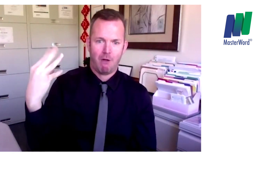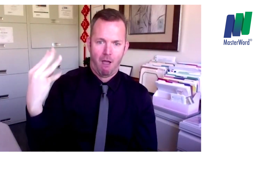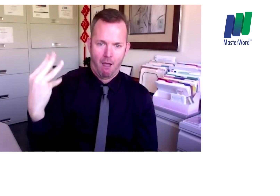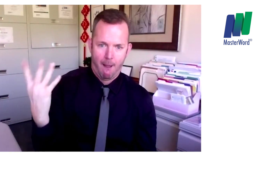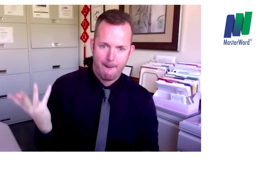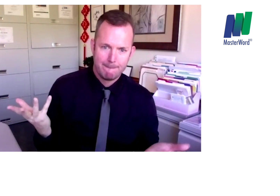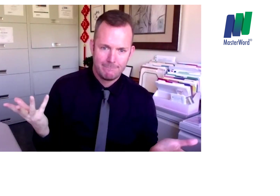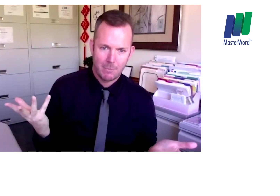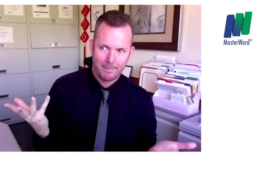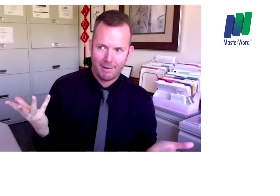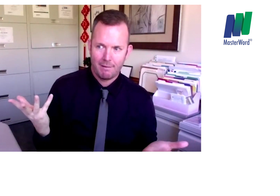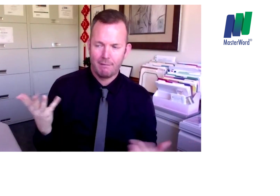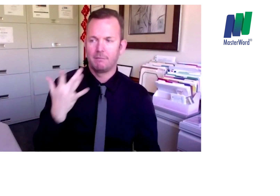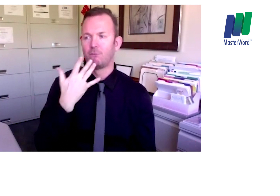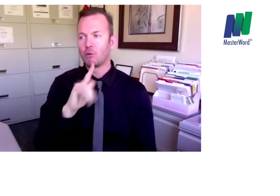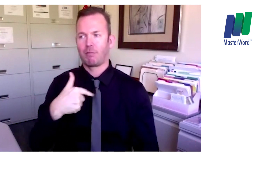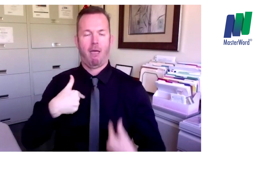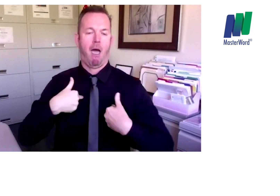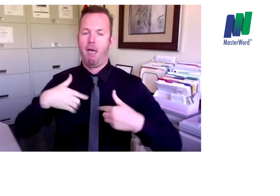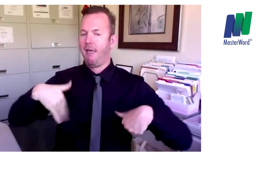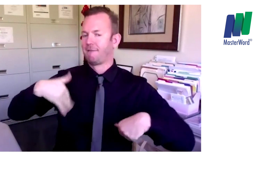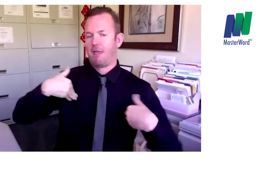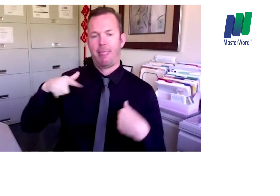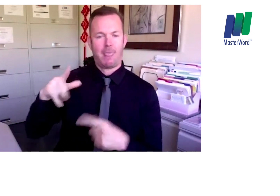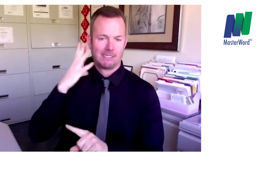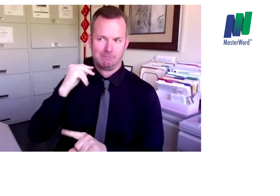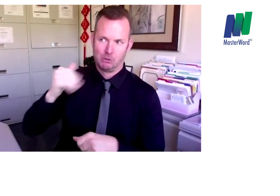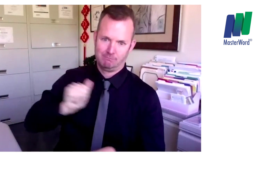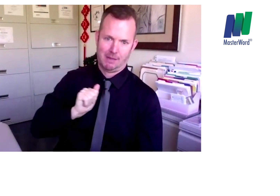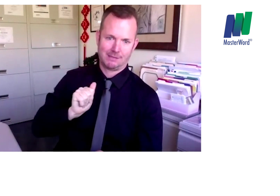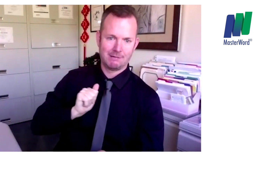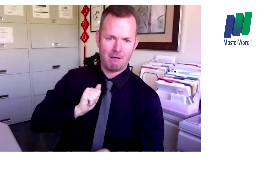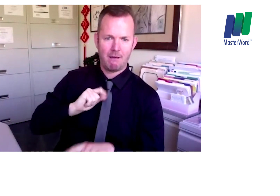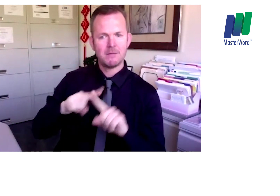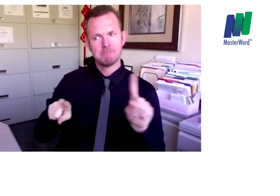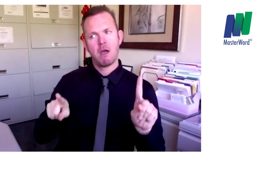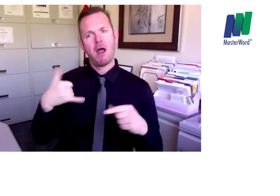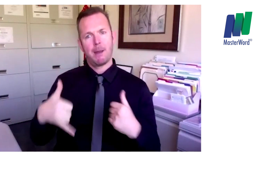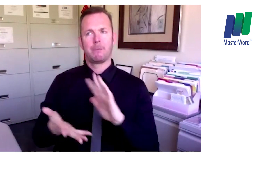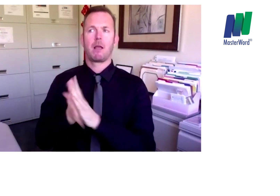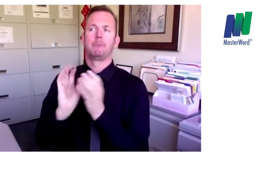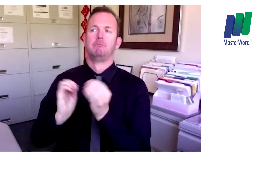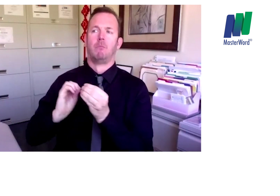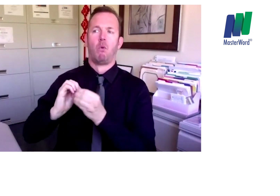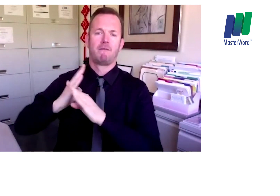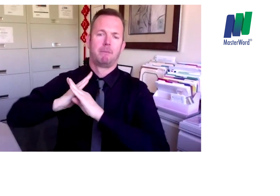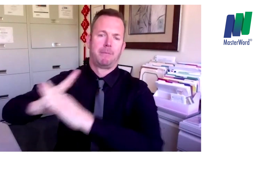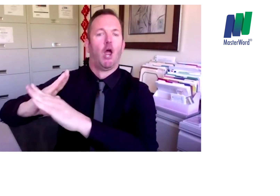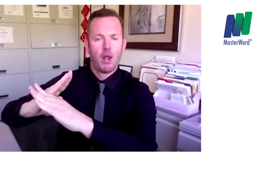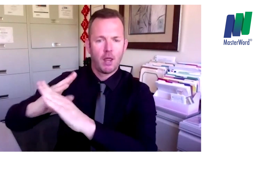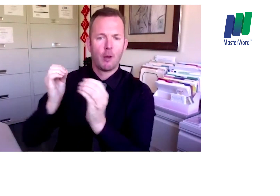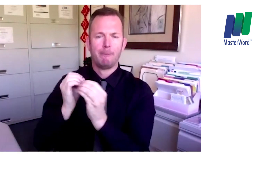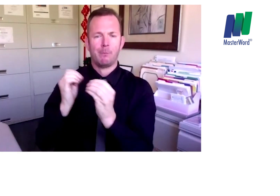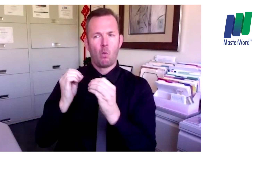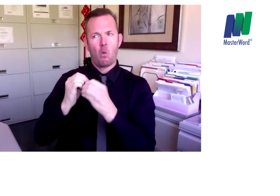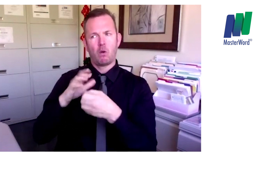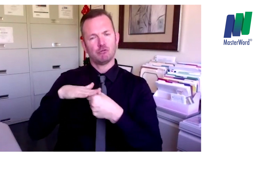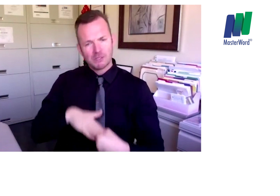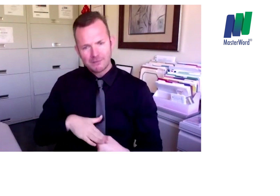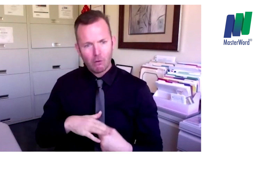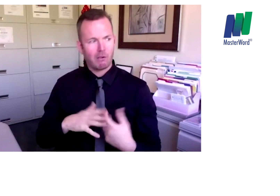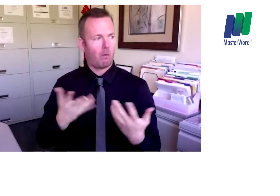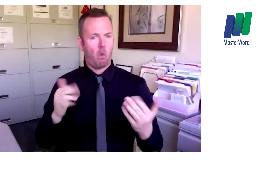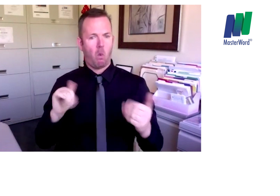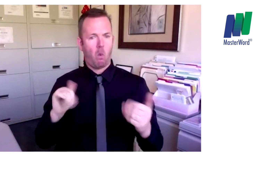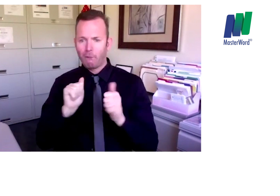Often drive-thrus require being ordered from a machine that is completely voice or dependent. So the isolation is